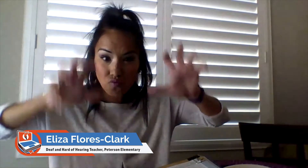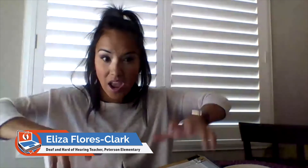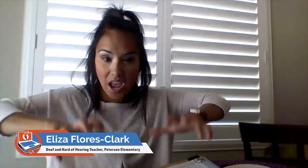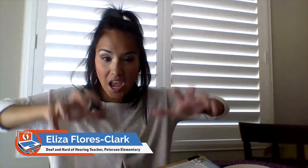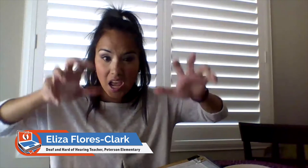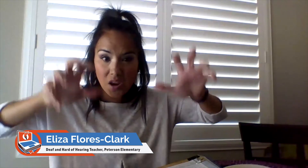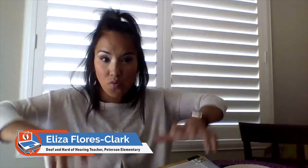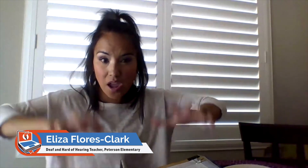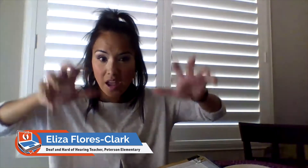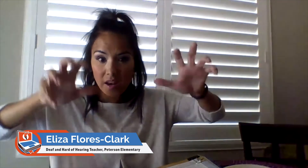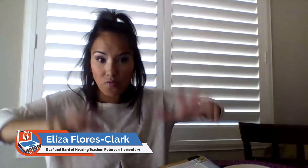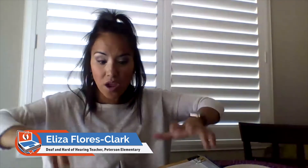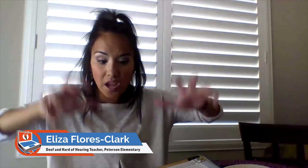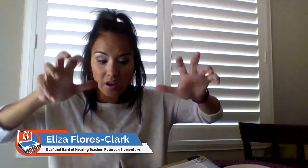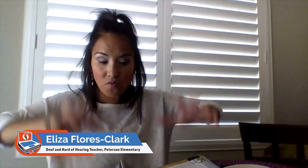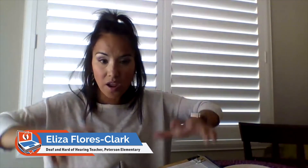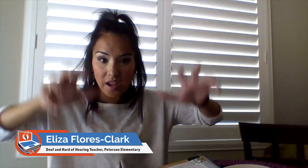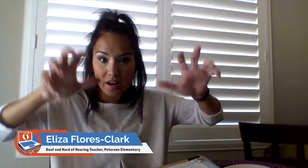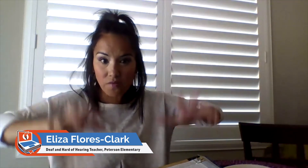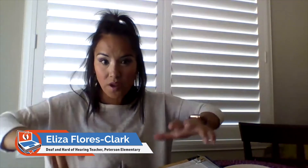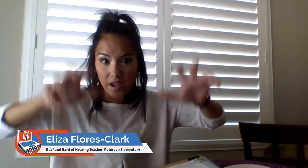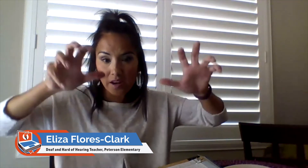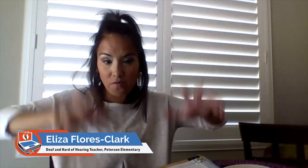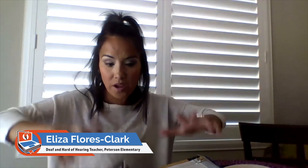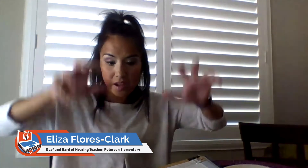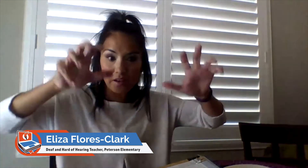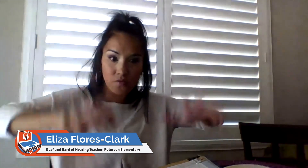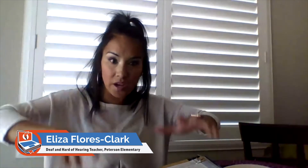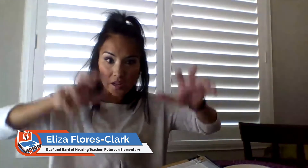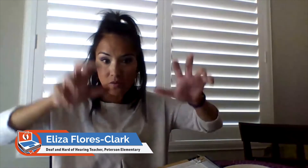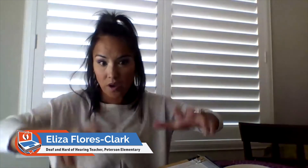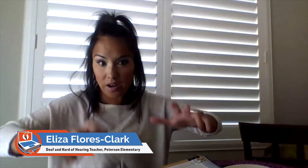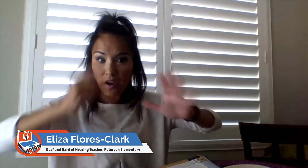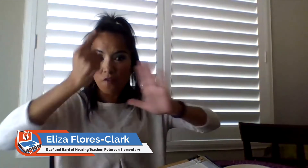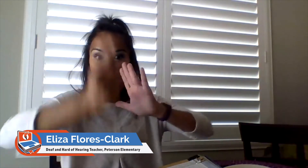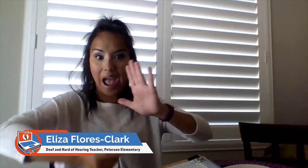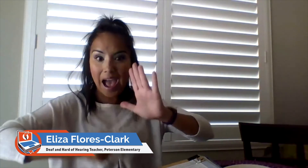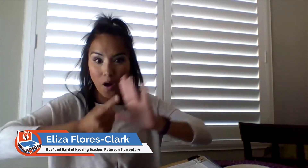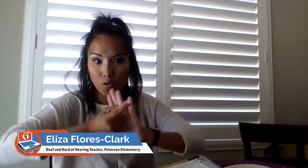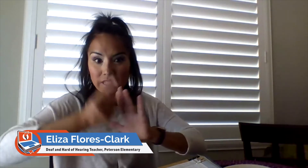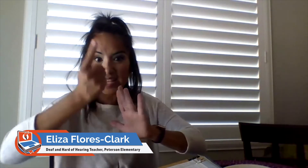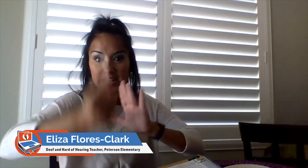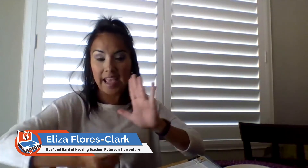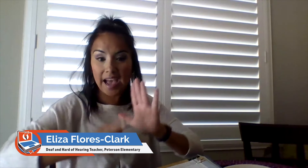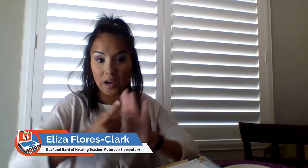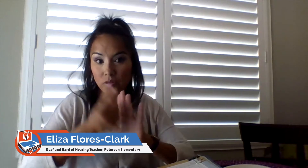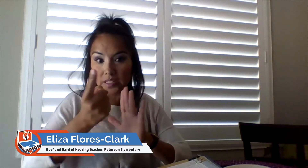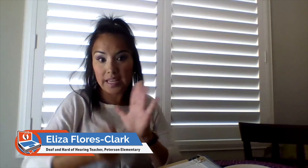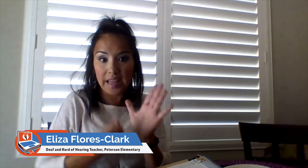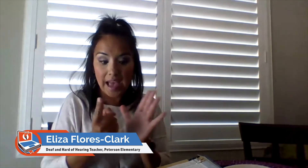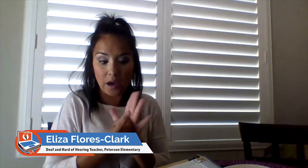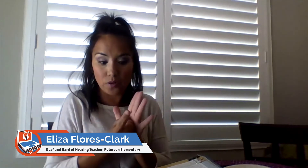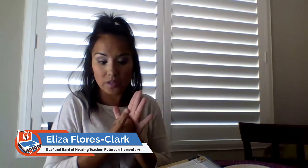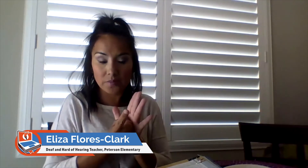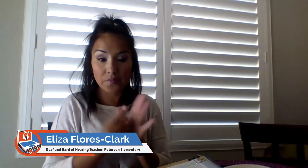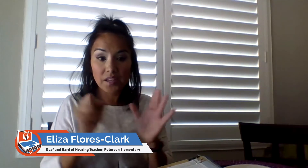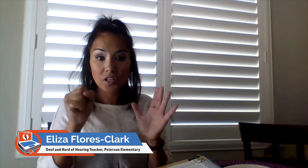rain. Rained and rained and rained and rained and rained and rained for hours and hours.